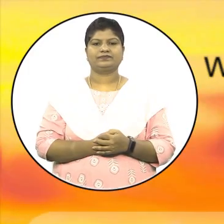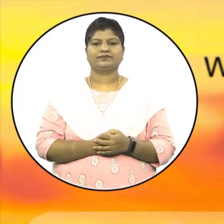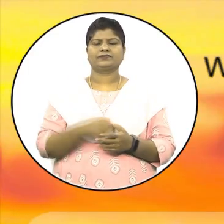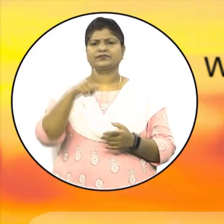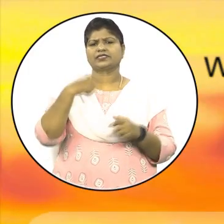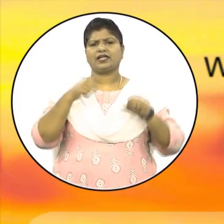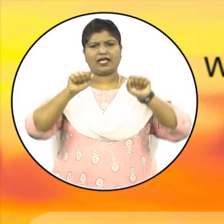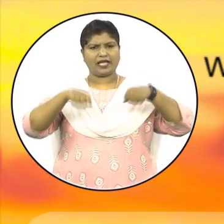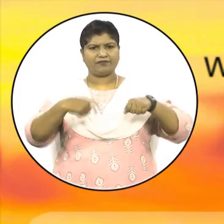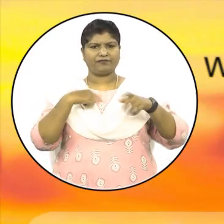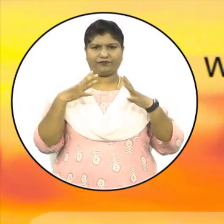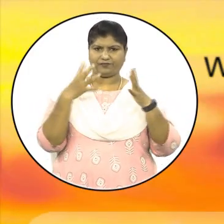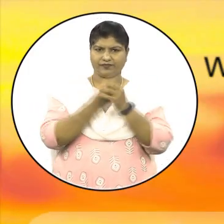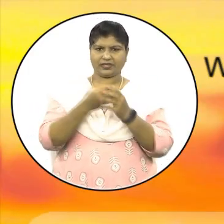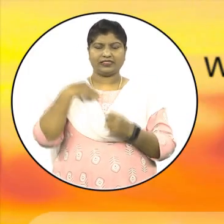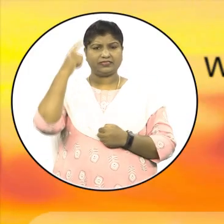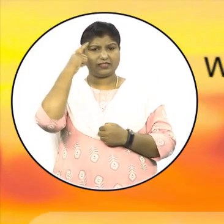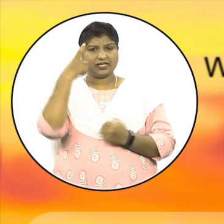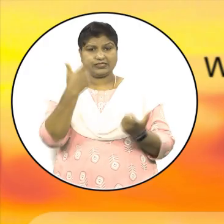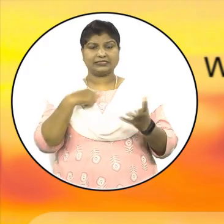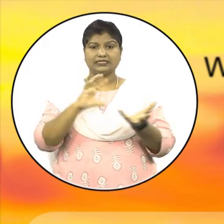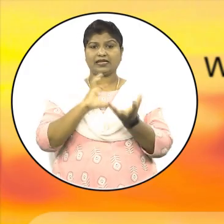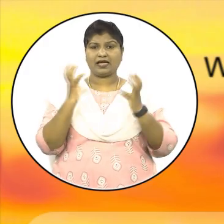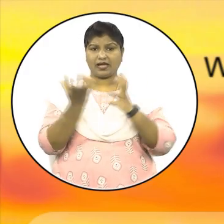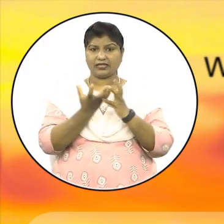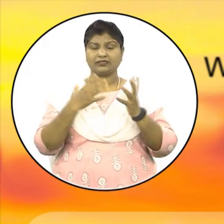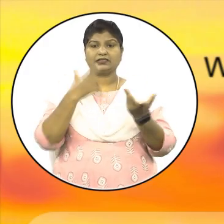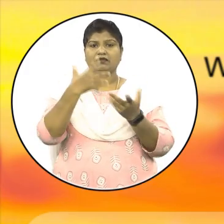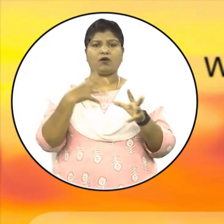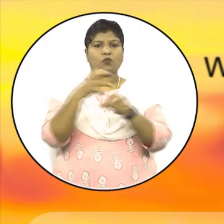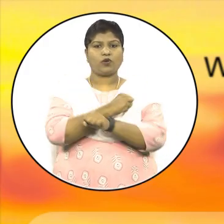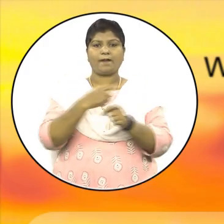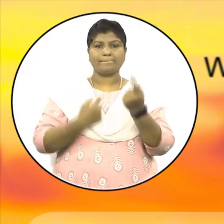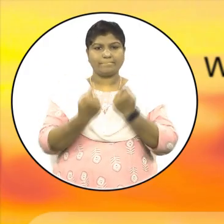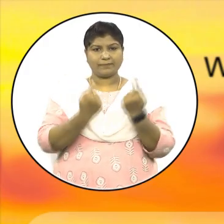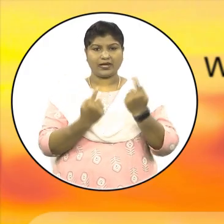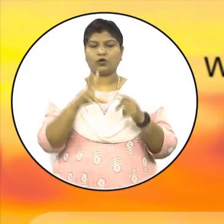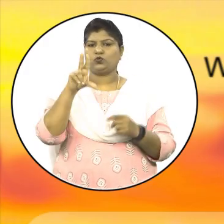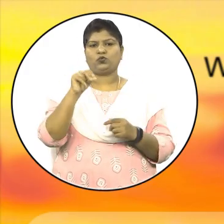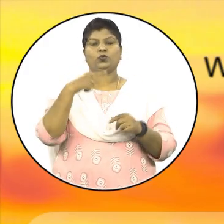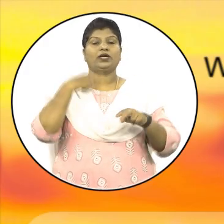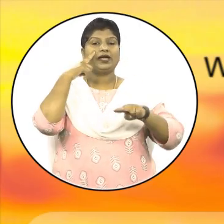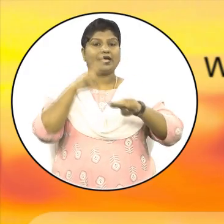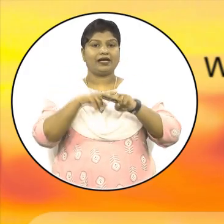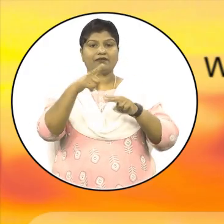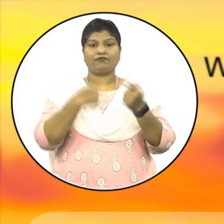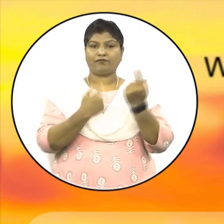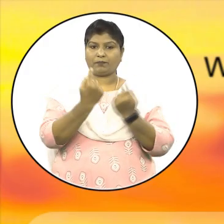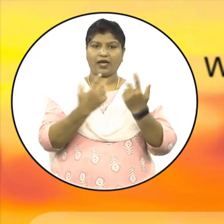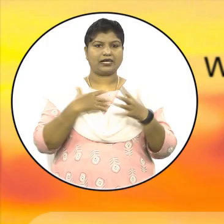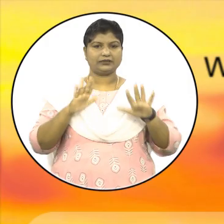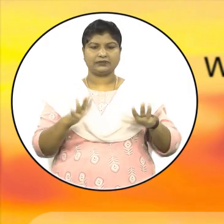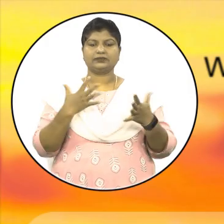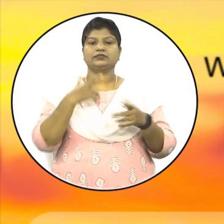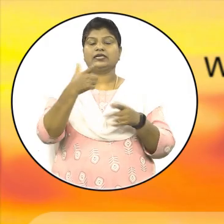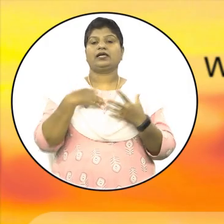Can we think of our earth without plants? No. If plants are not existing, then we